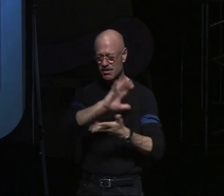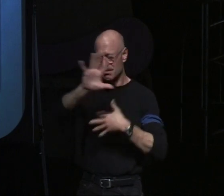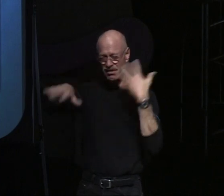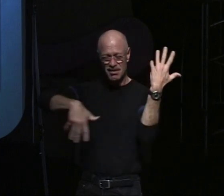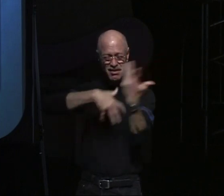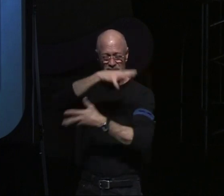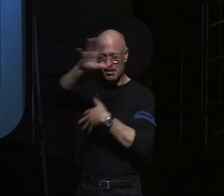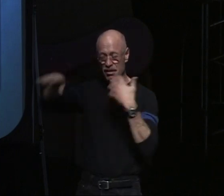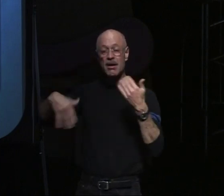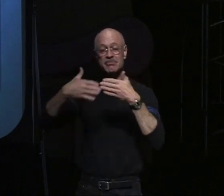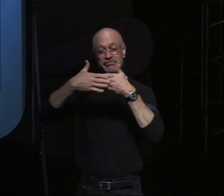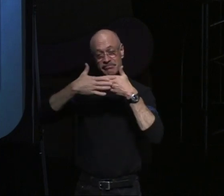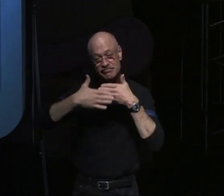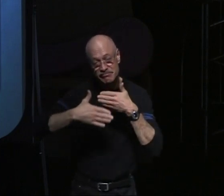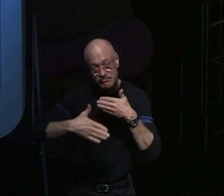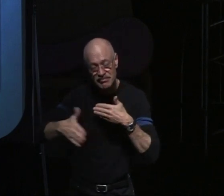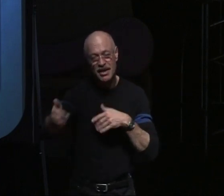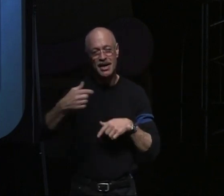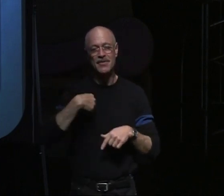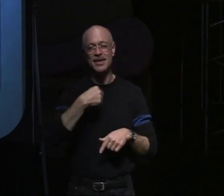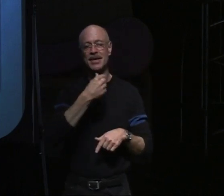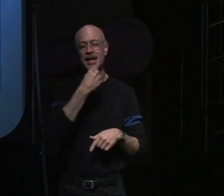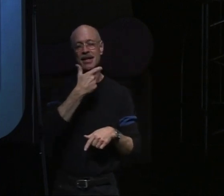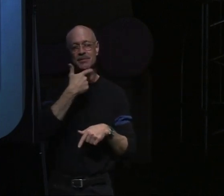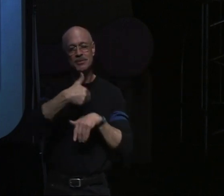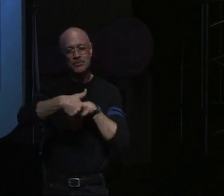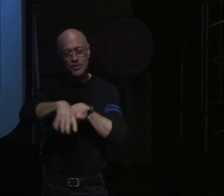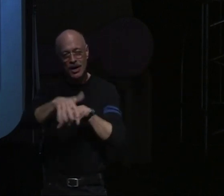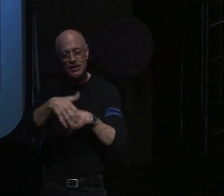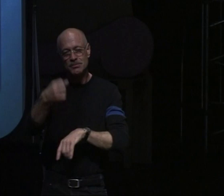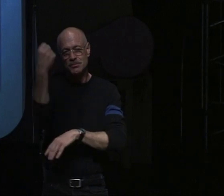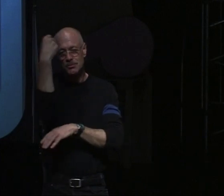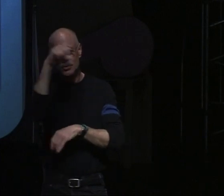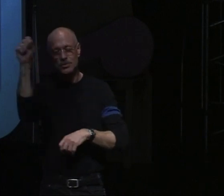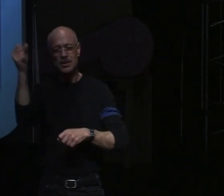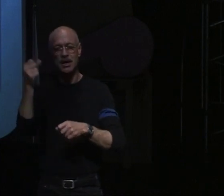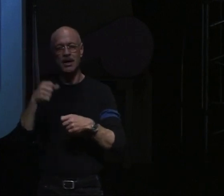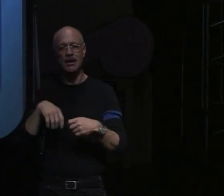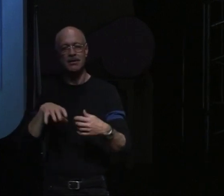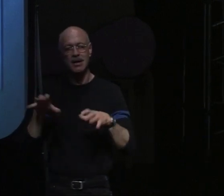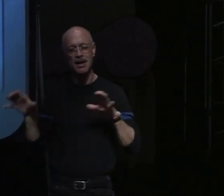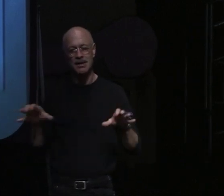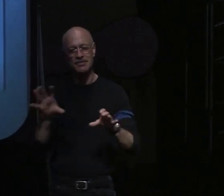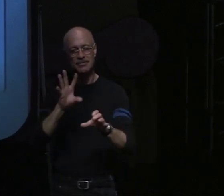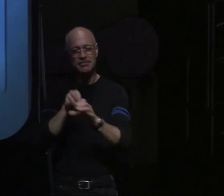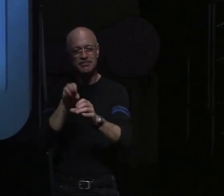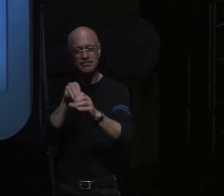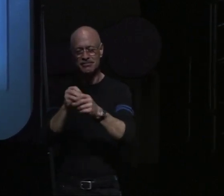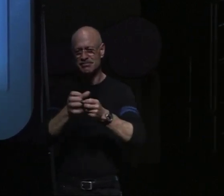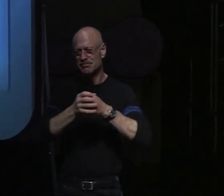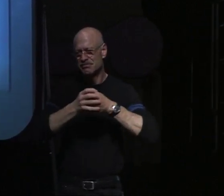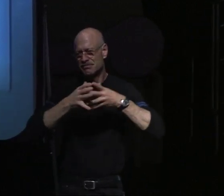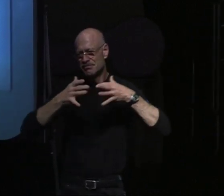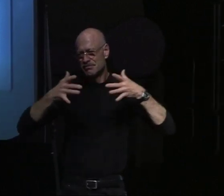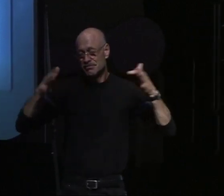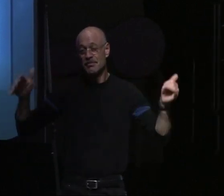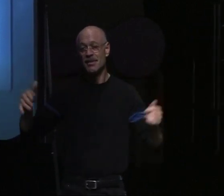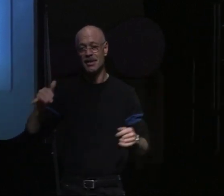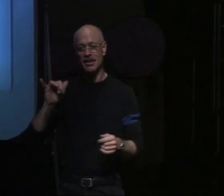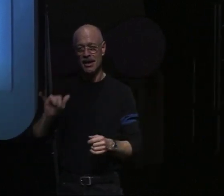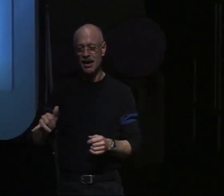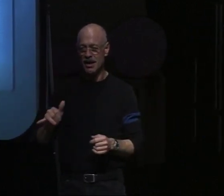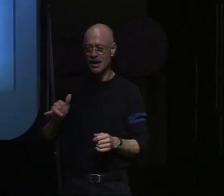lesbian people in the community at that time got very upset, and they started to protest as a result of the police